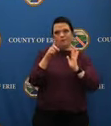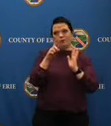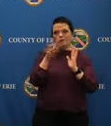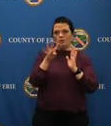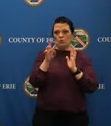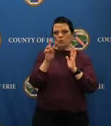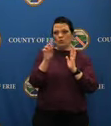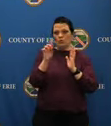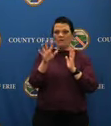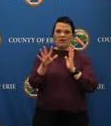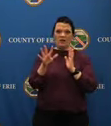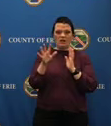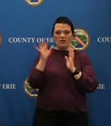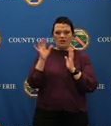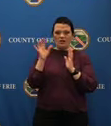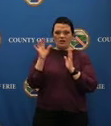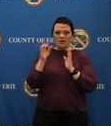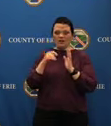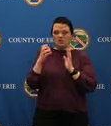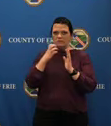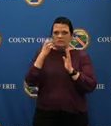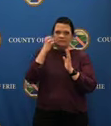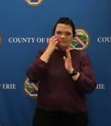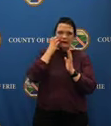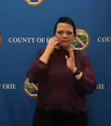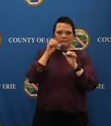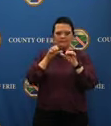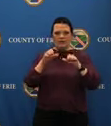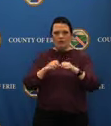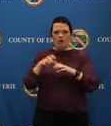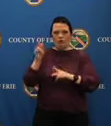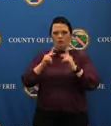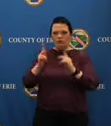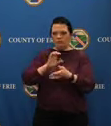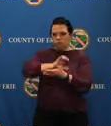14215 is a population dense area, and